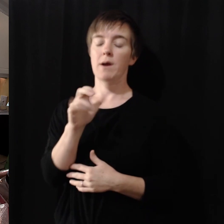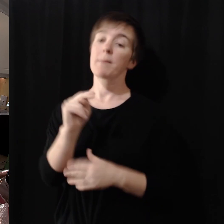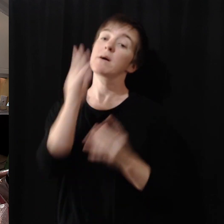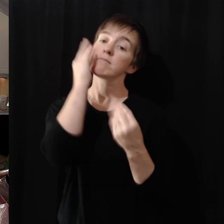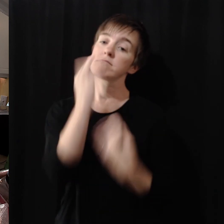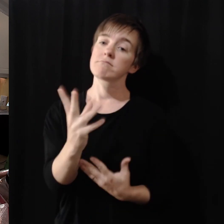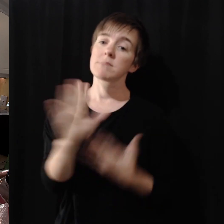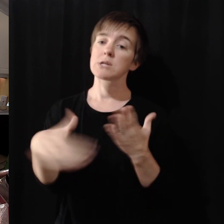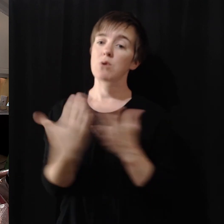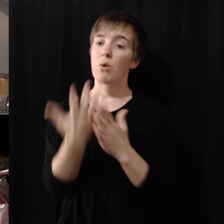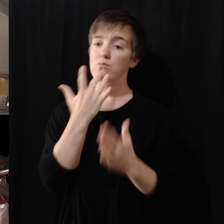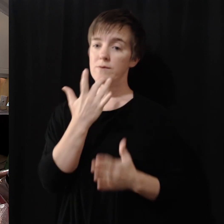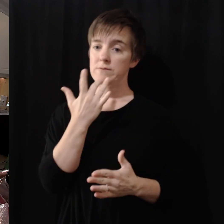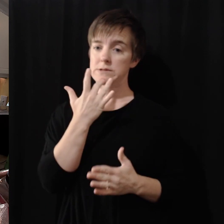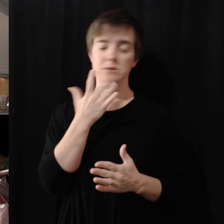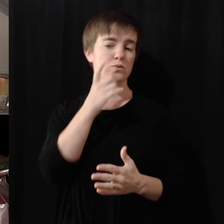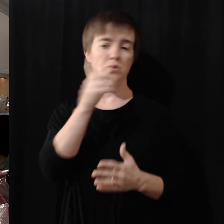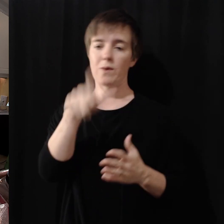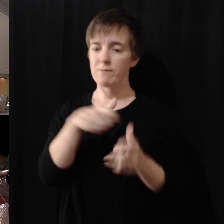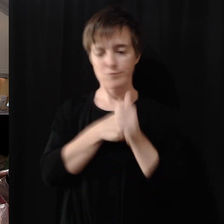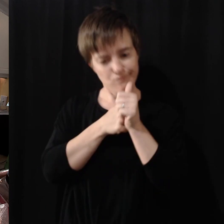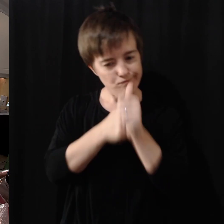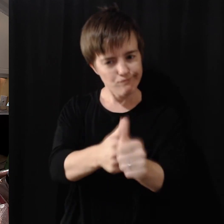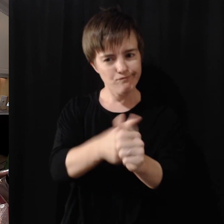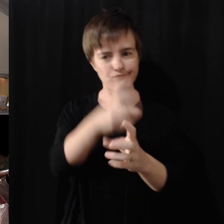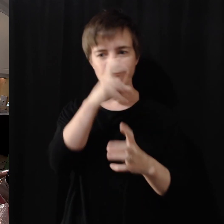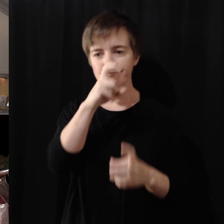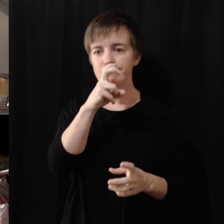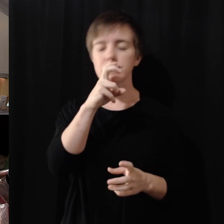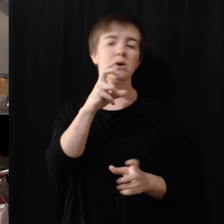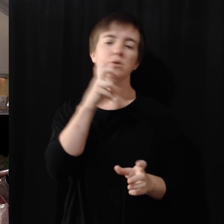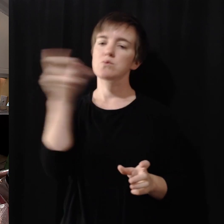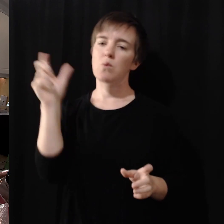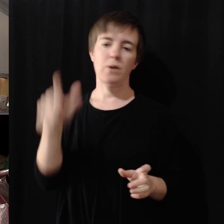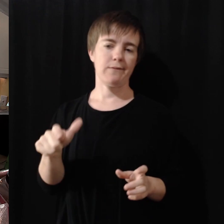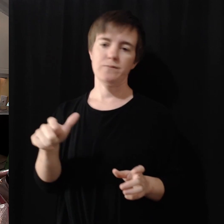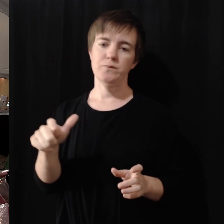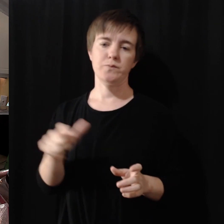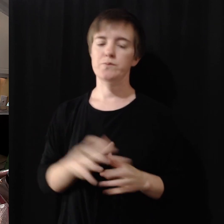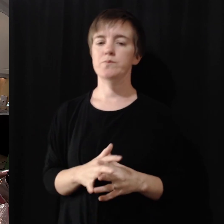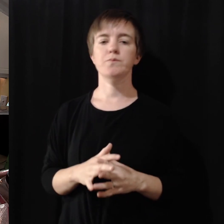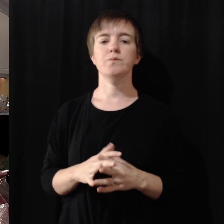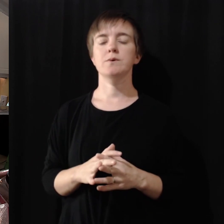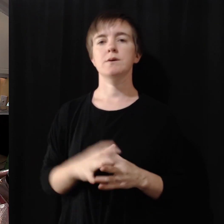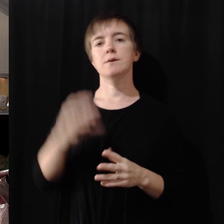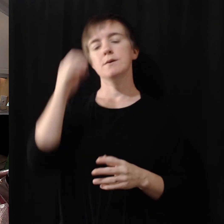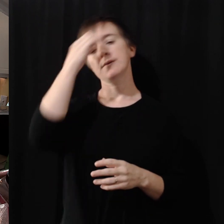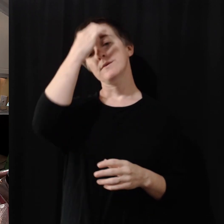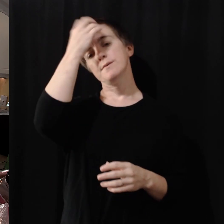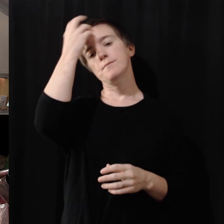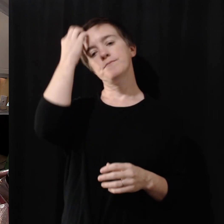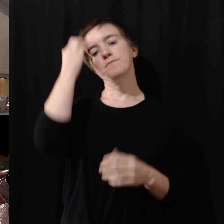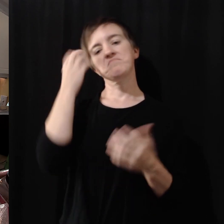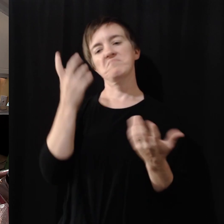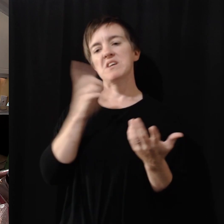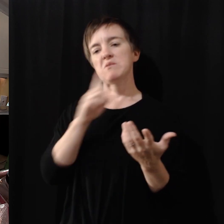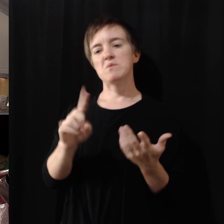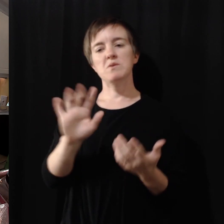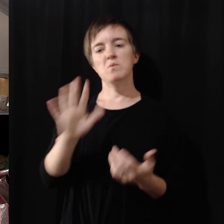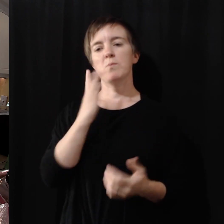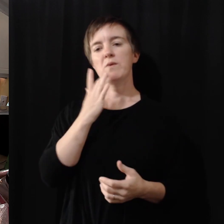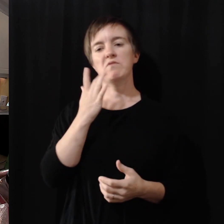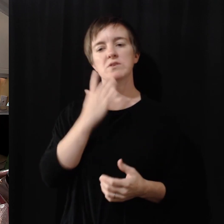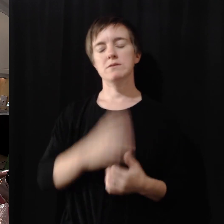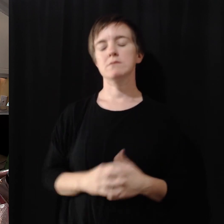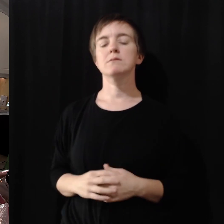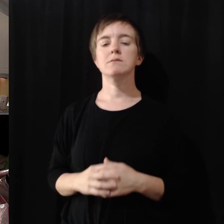these are preferences. You do not have to actually follow the amounts on here because it's just